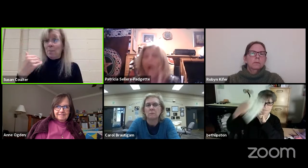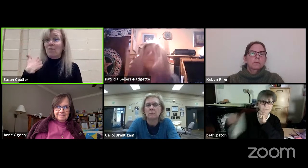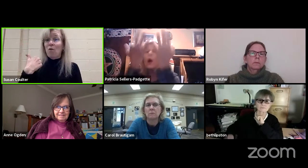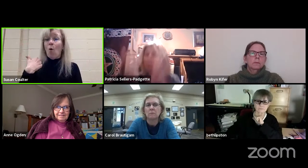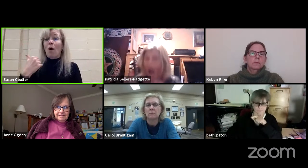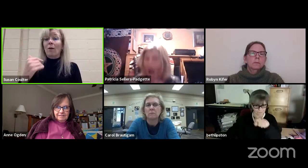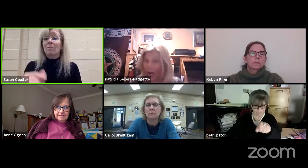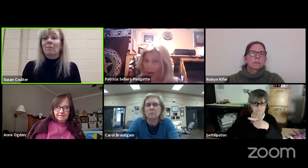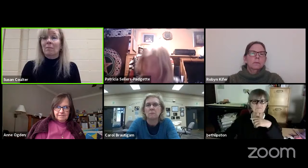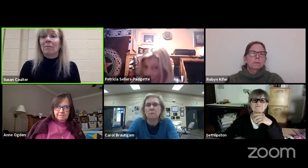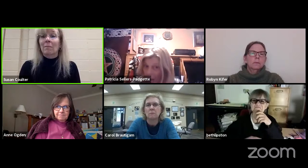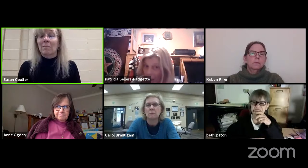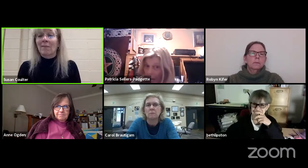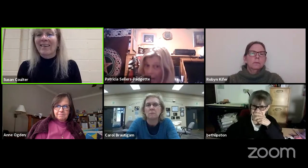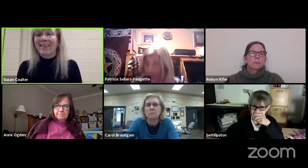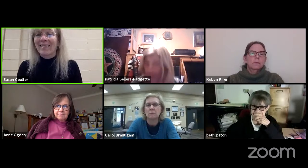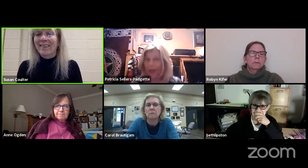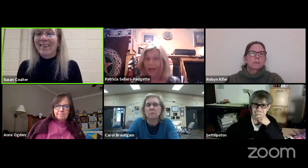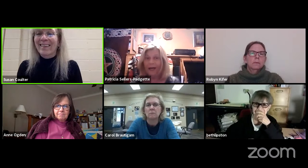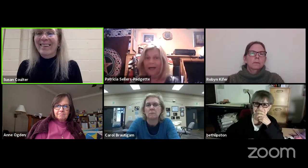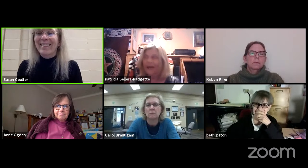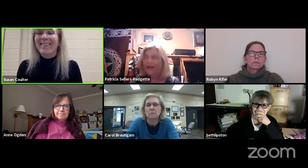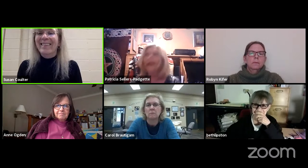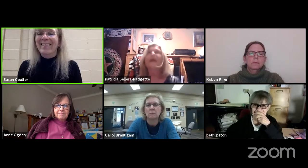I've done it before.